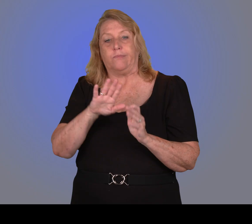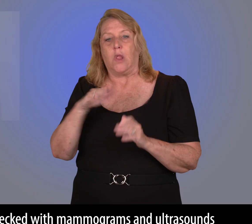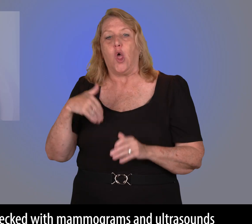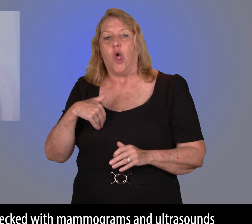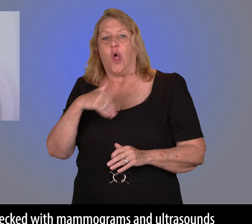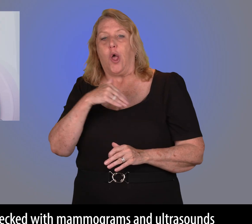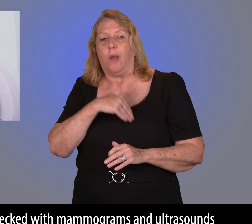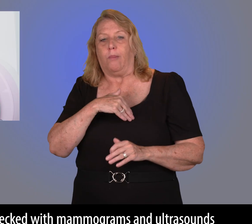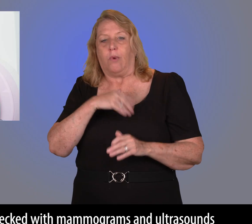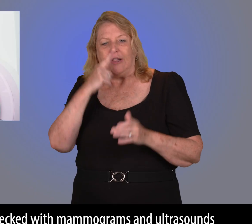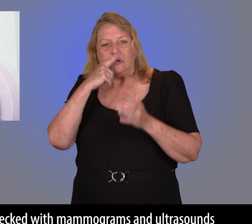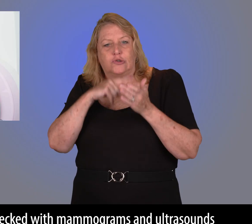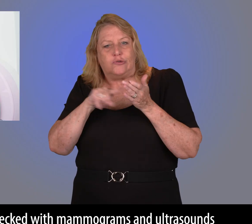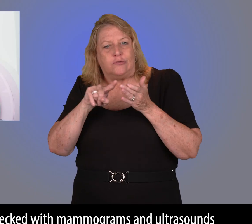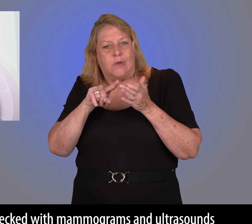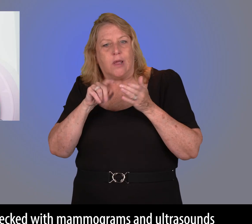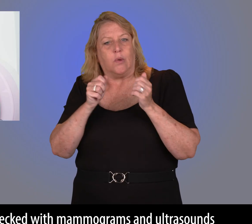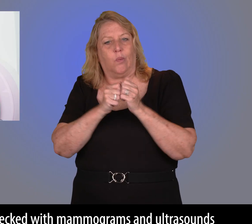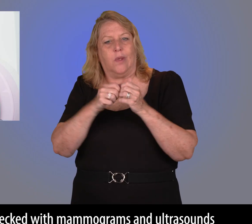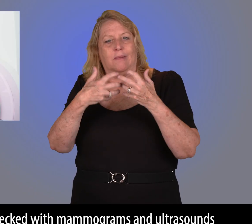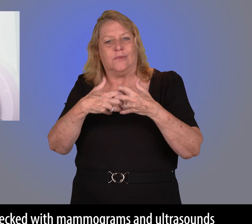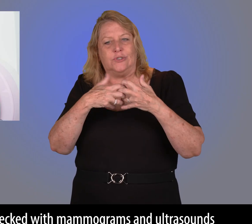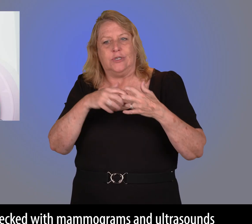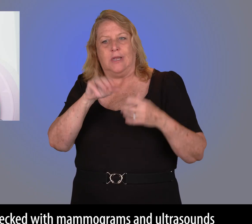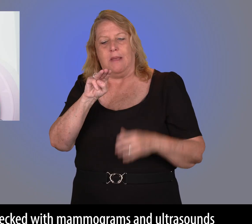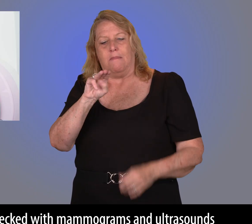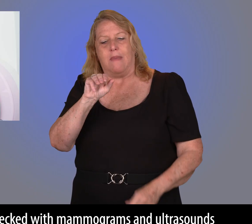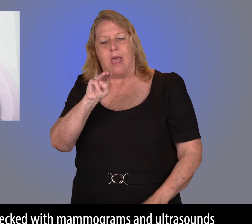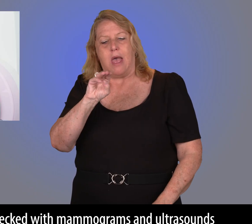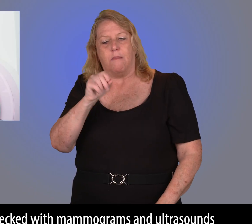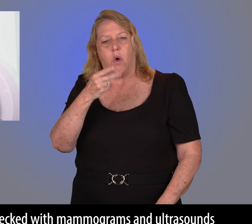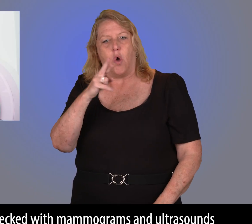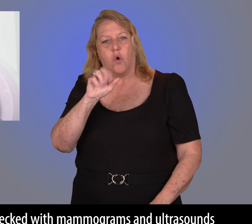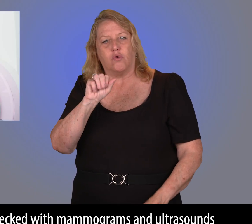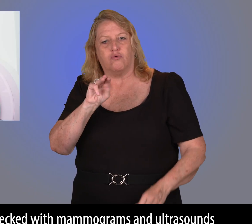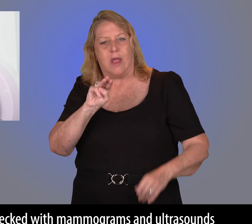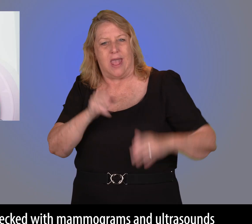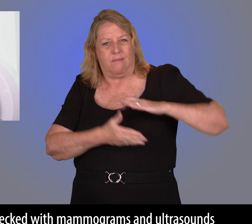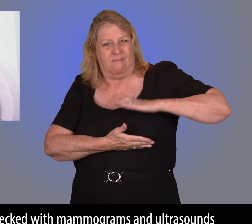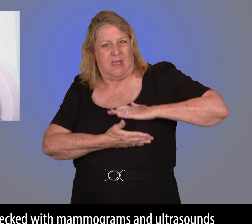Your breasts can be checked with mammograms and ultrasounds